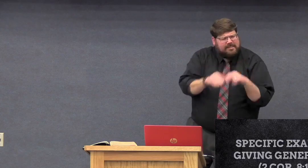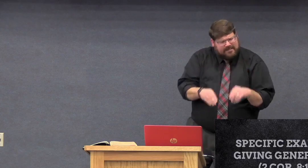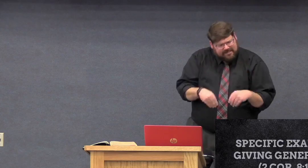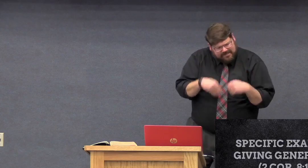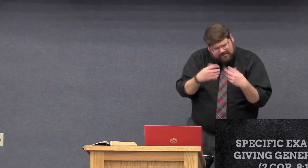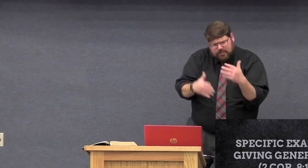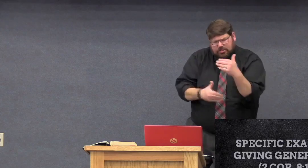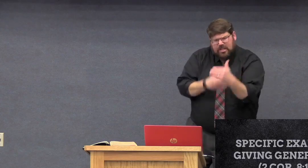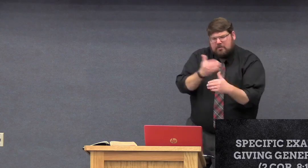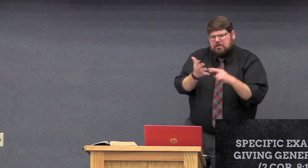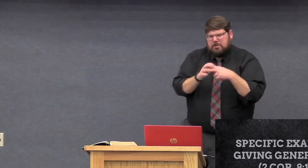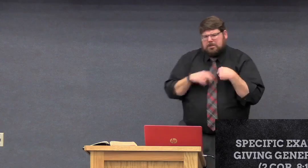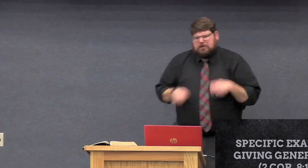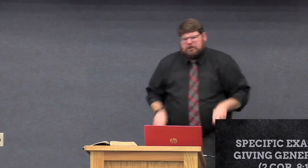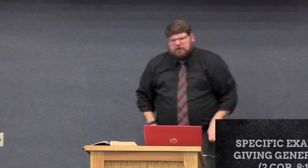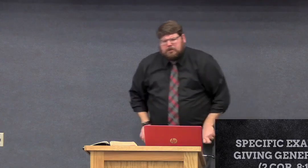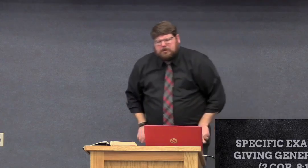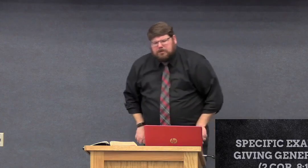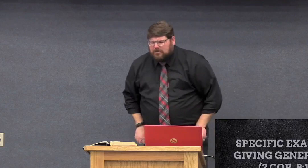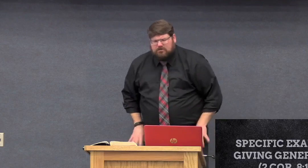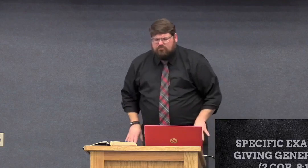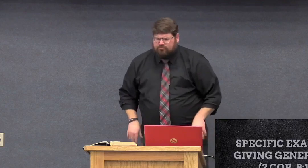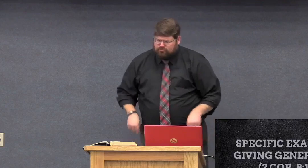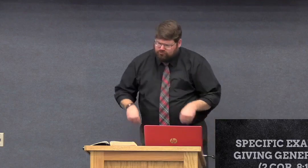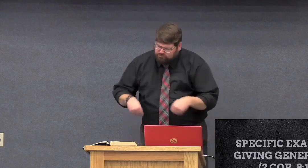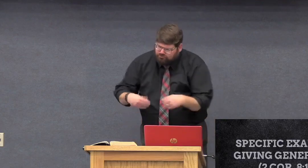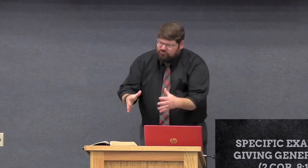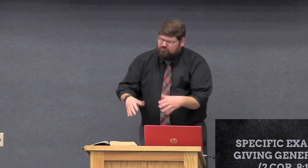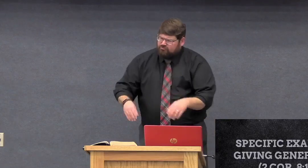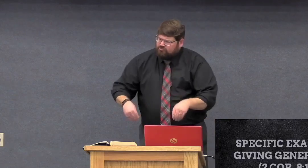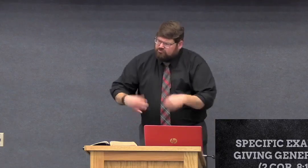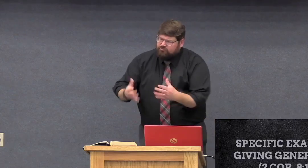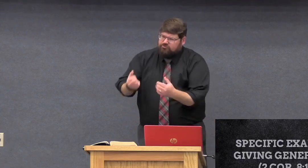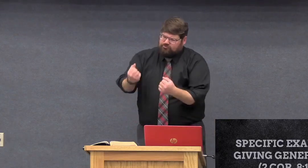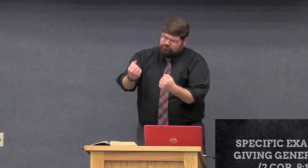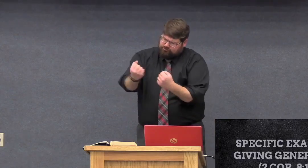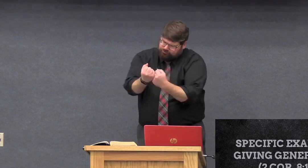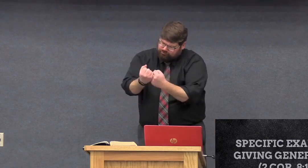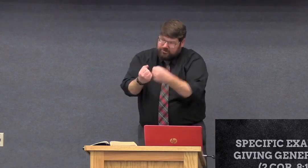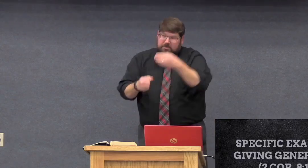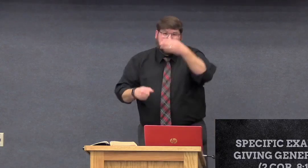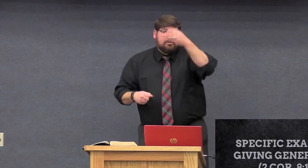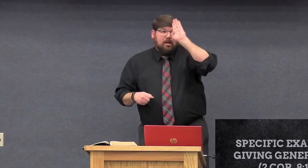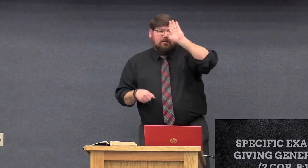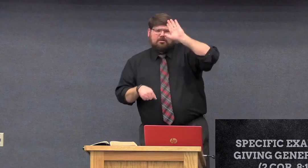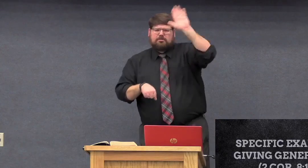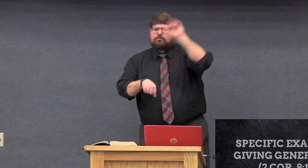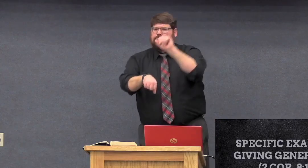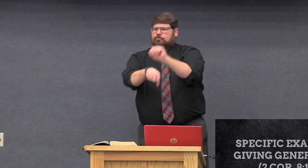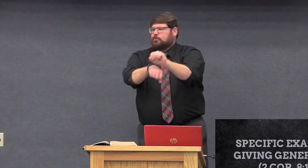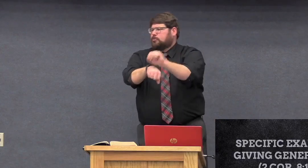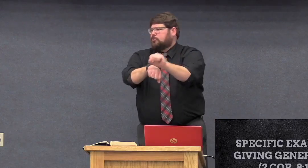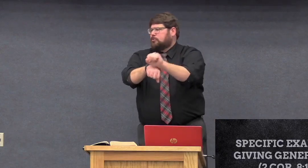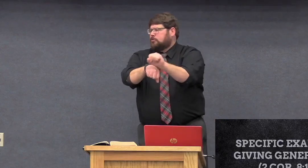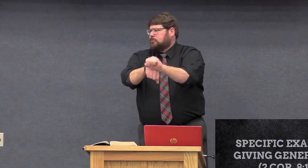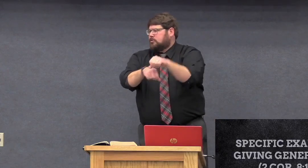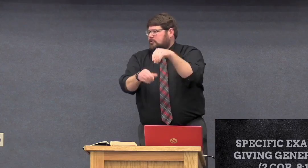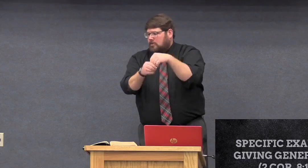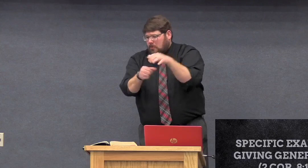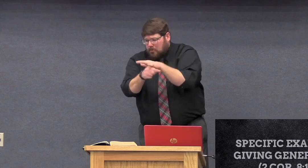And what does that mean, to give generously? It does not mean to be stingy with your money, but to give, to support God's